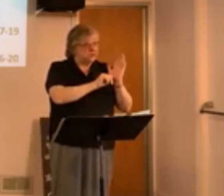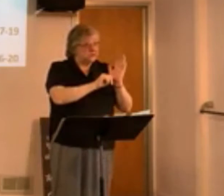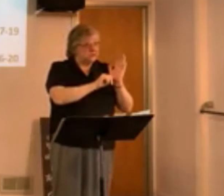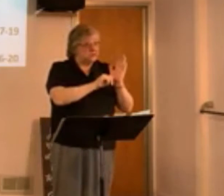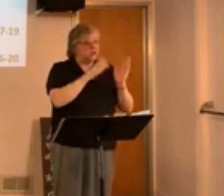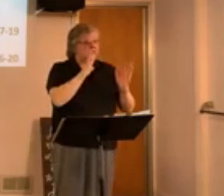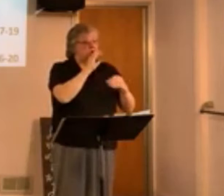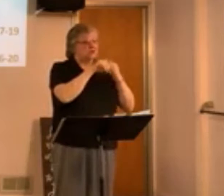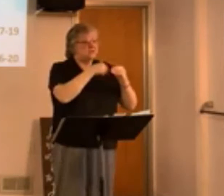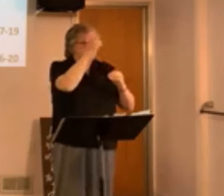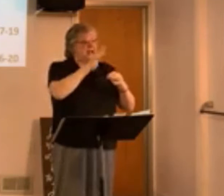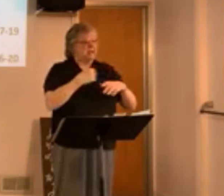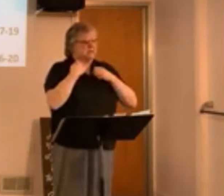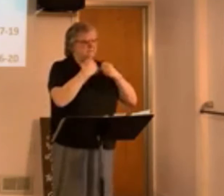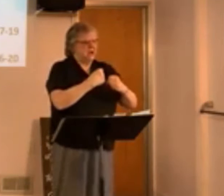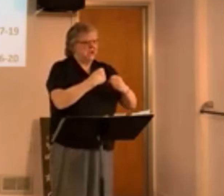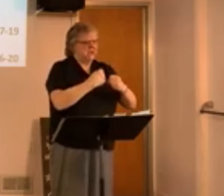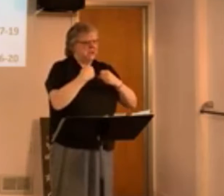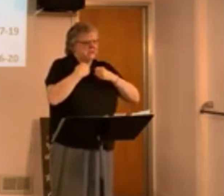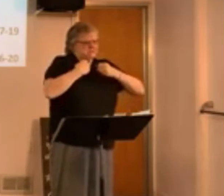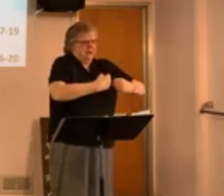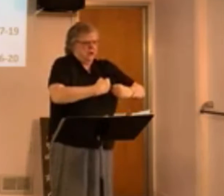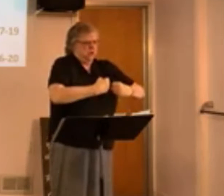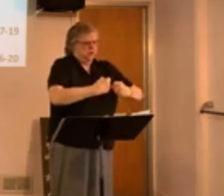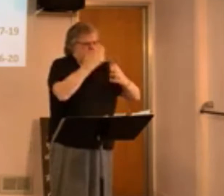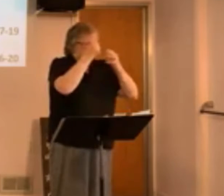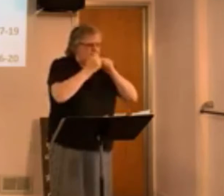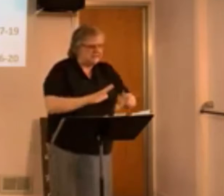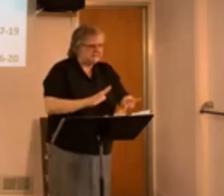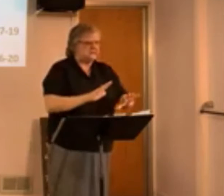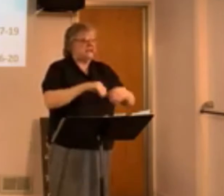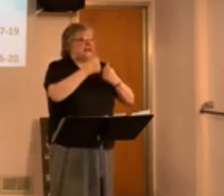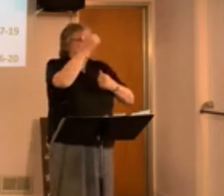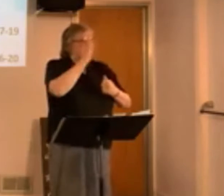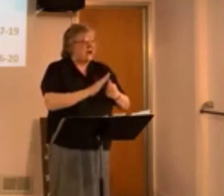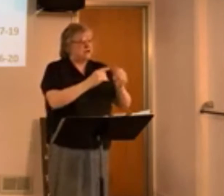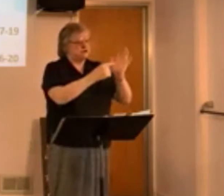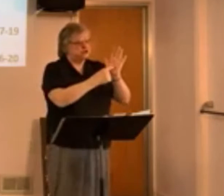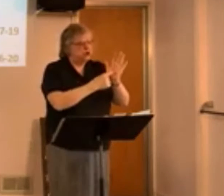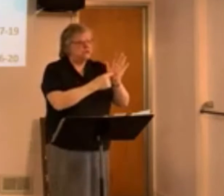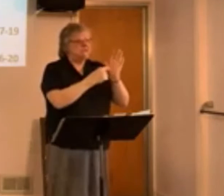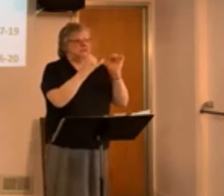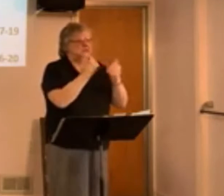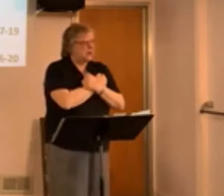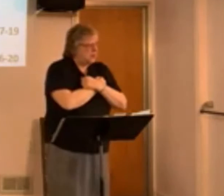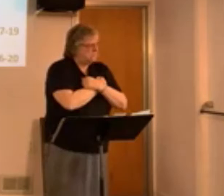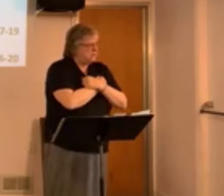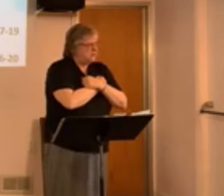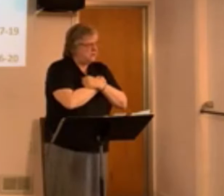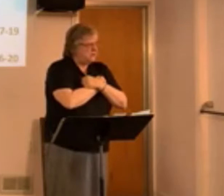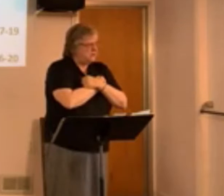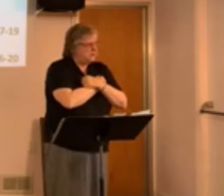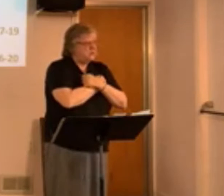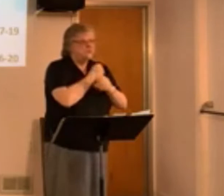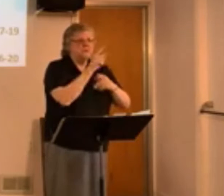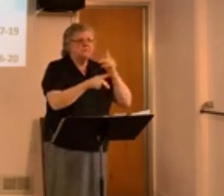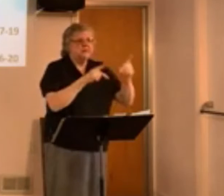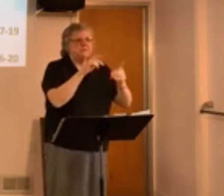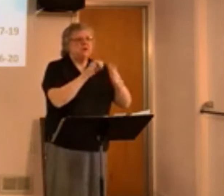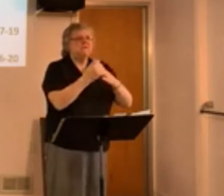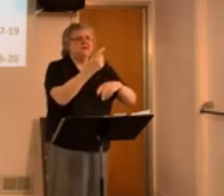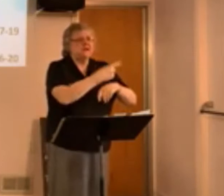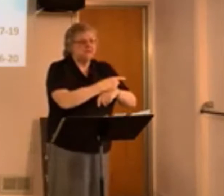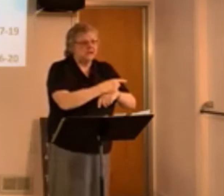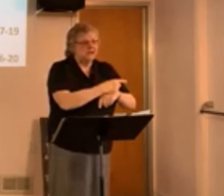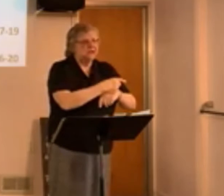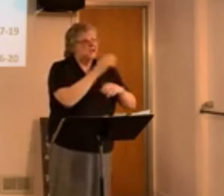about God's mighty power, his blessing, and how he demonstrated his love to the people of that